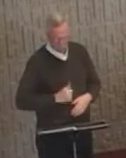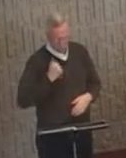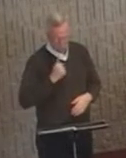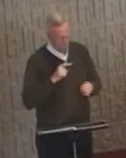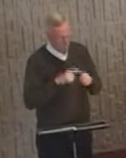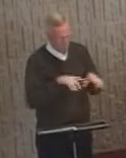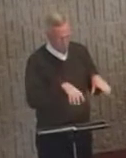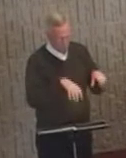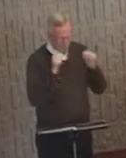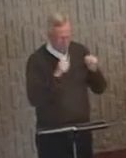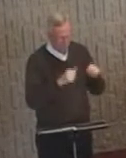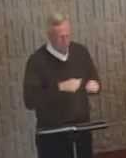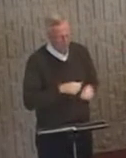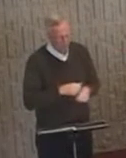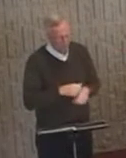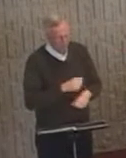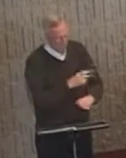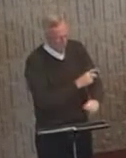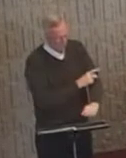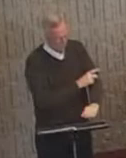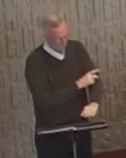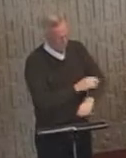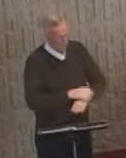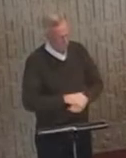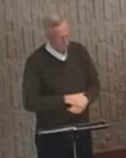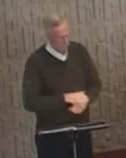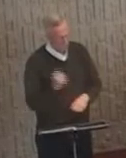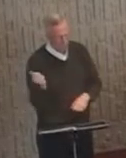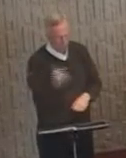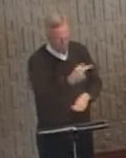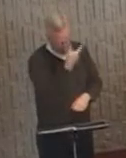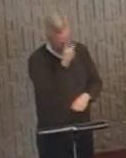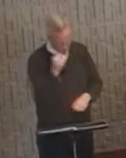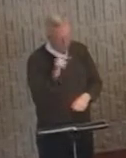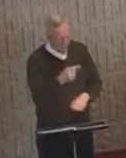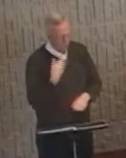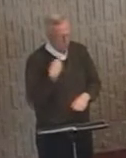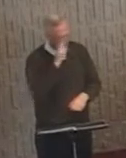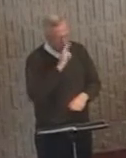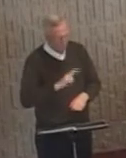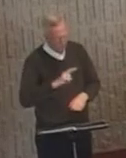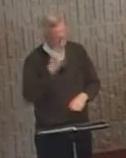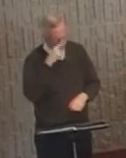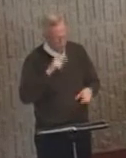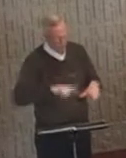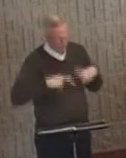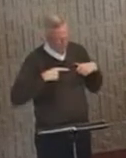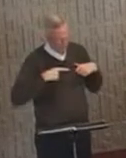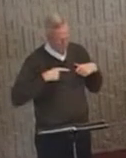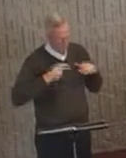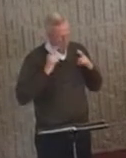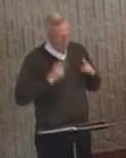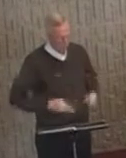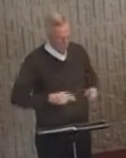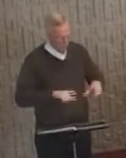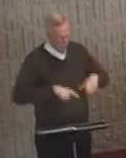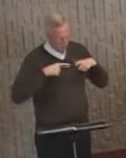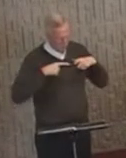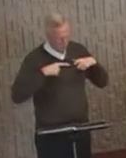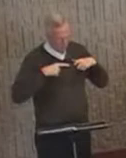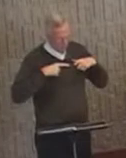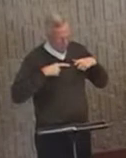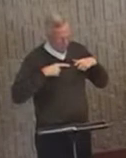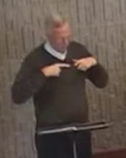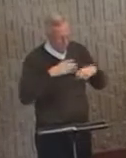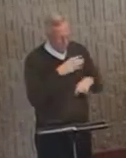wasted. All because you have respect for life, all kinds of life, human life, as well as the respect